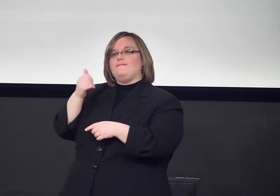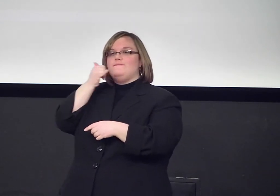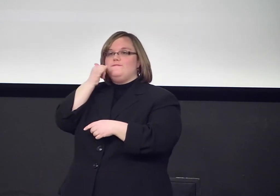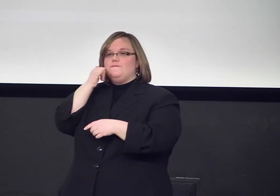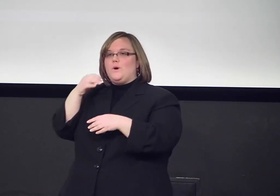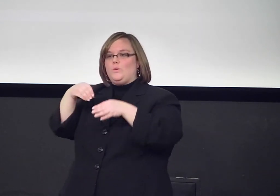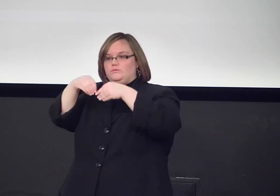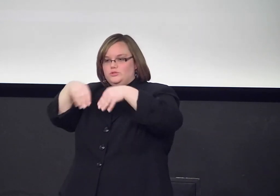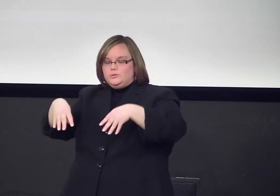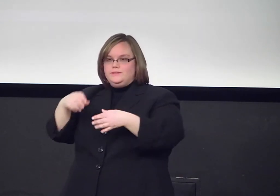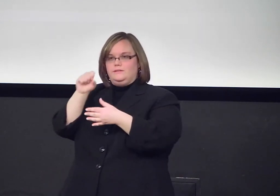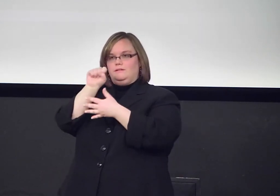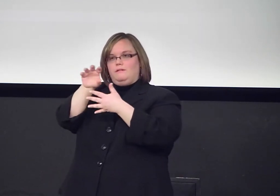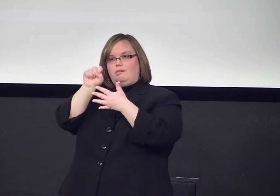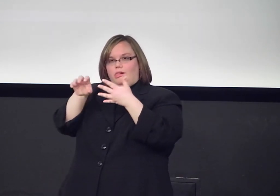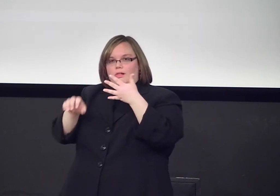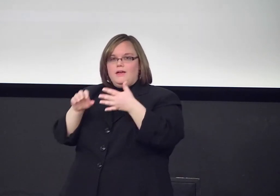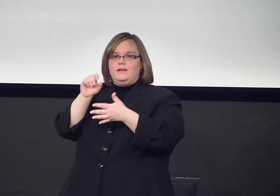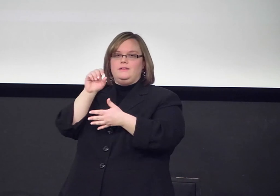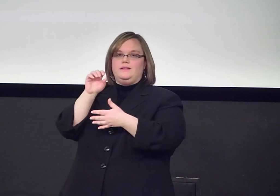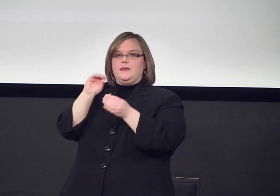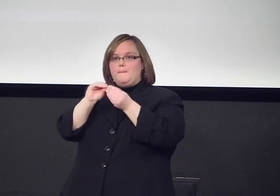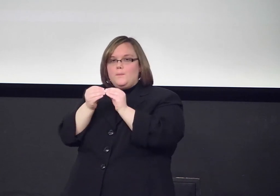or phone trees.